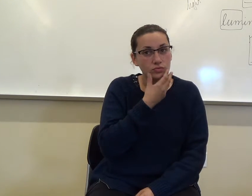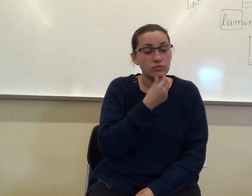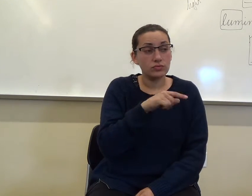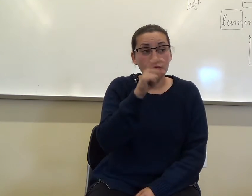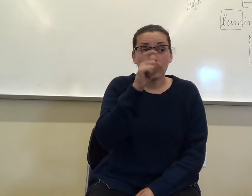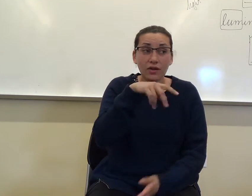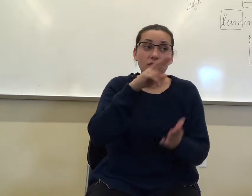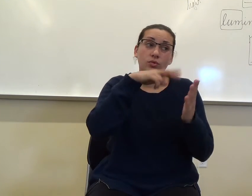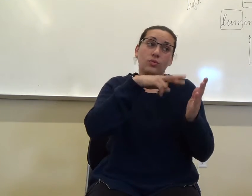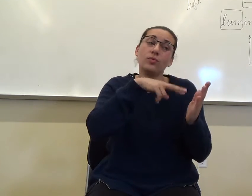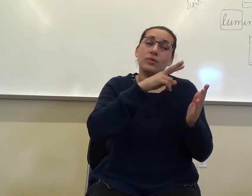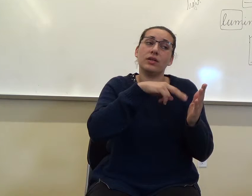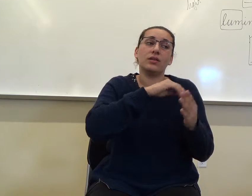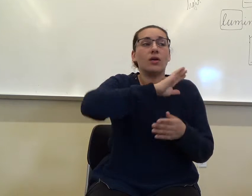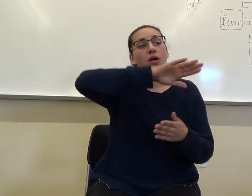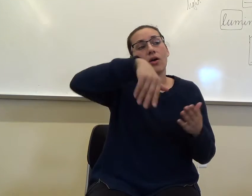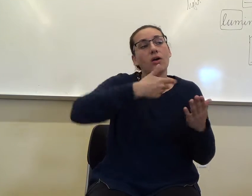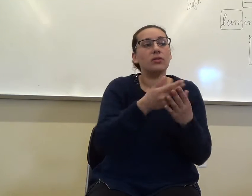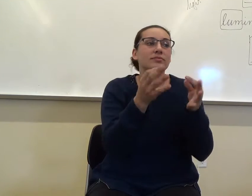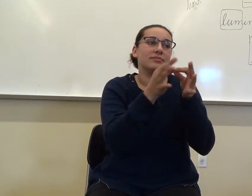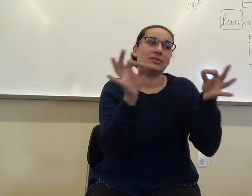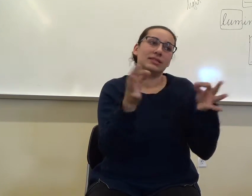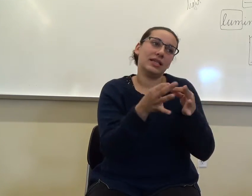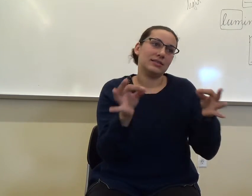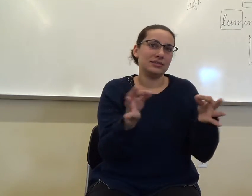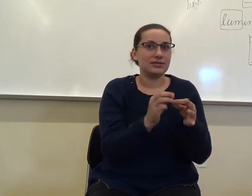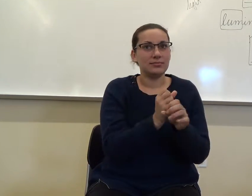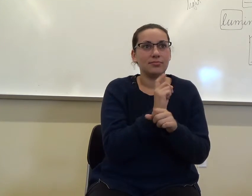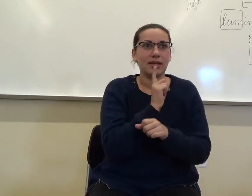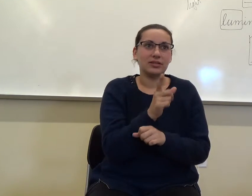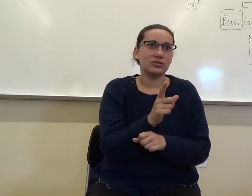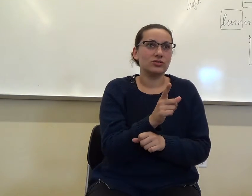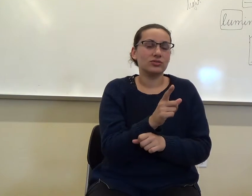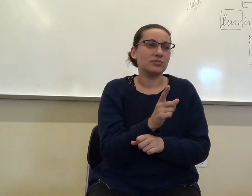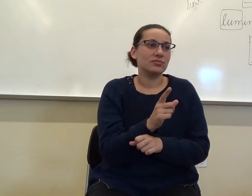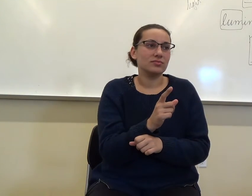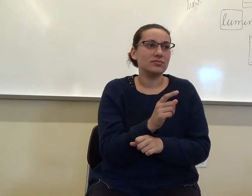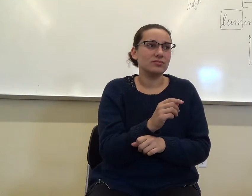through this, double check it to make sure that it makes sense in the sentence.